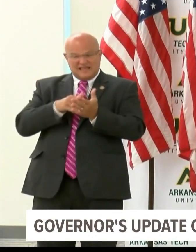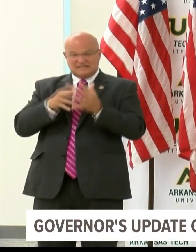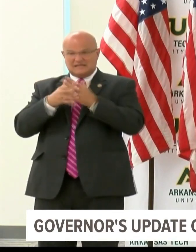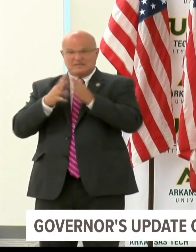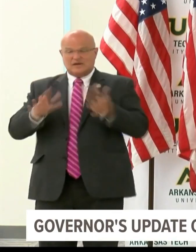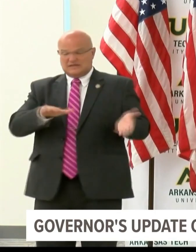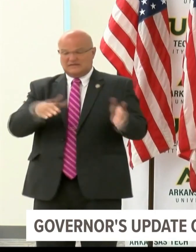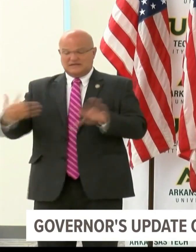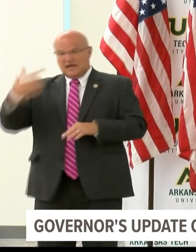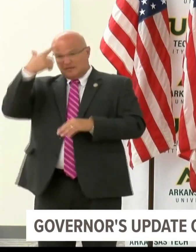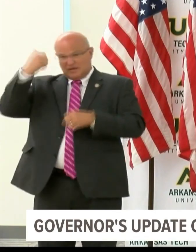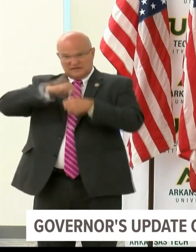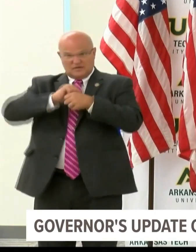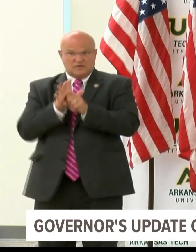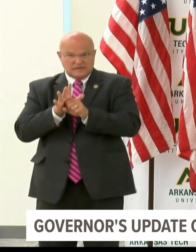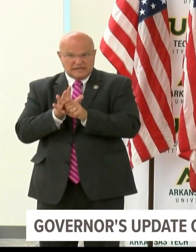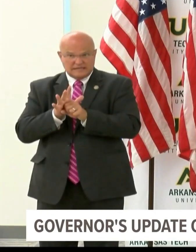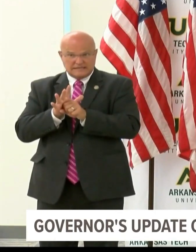from COVID-19.